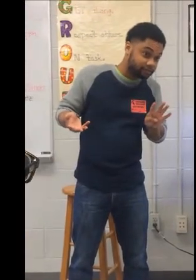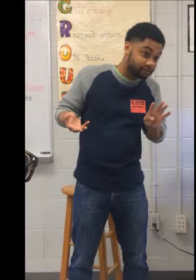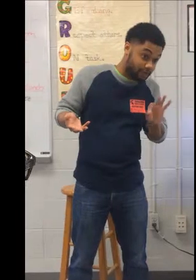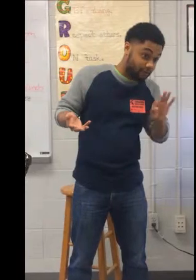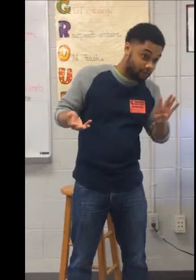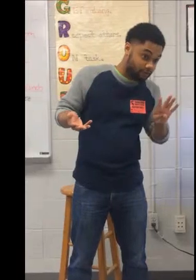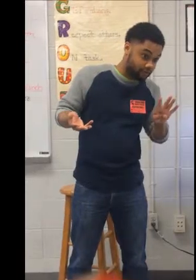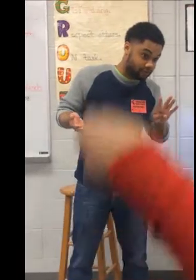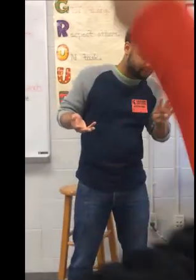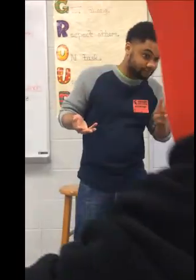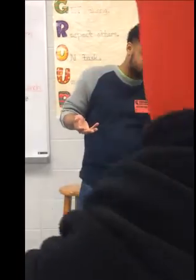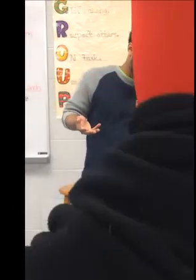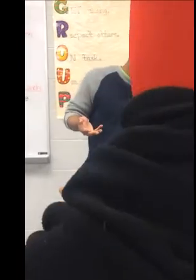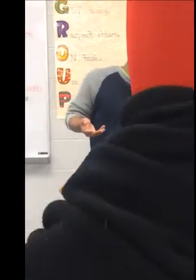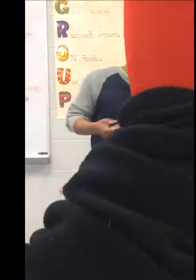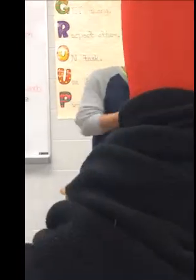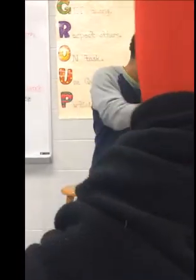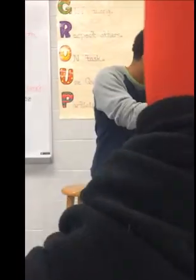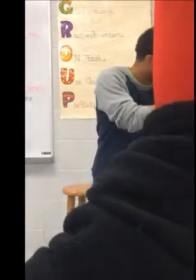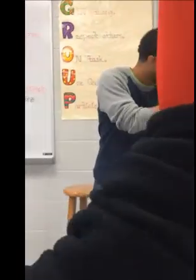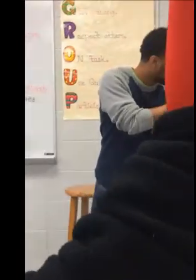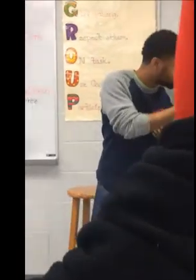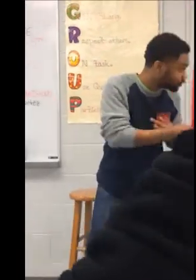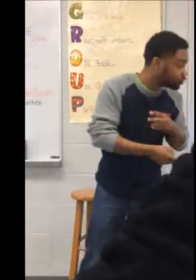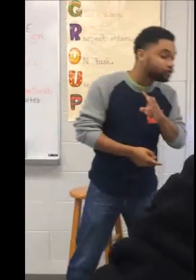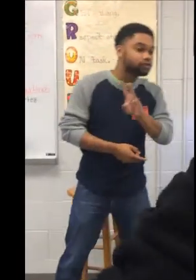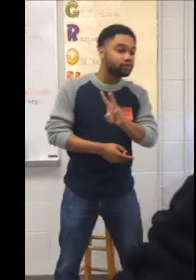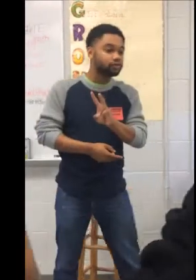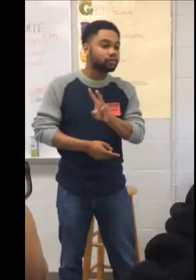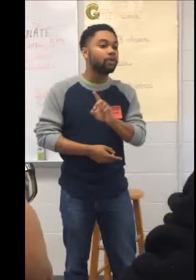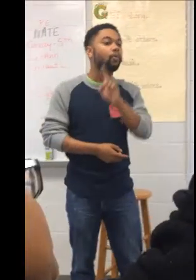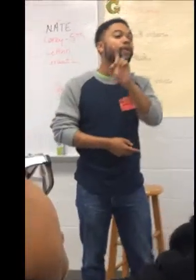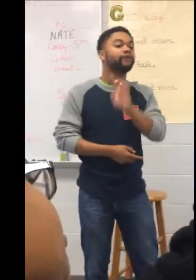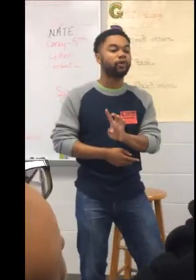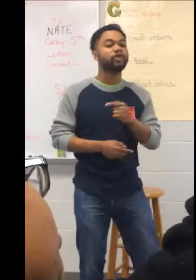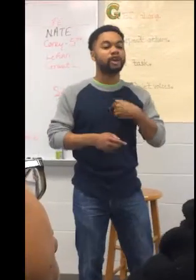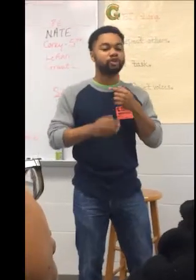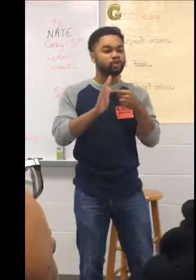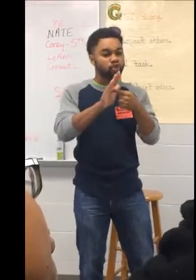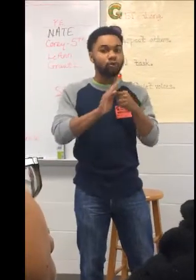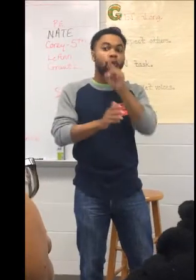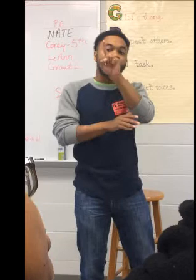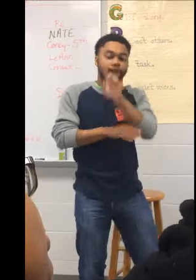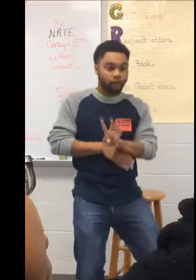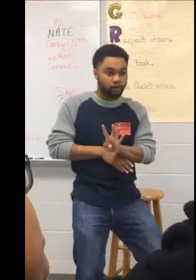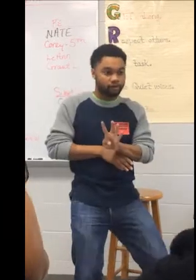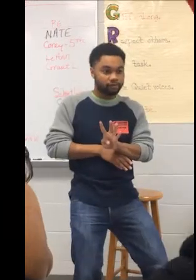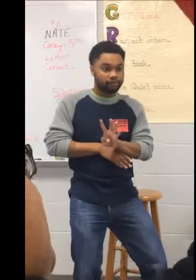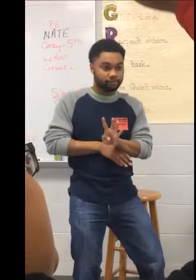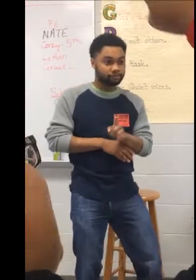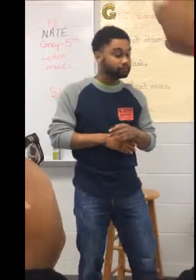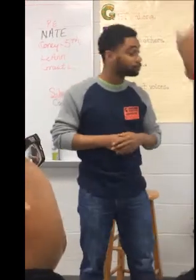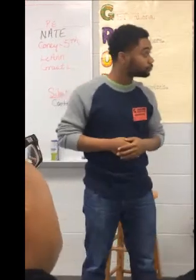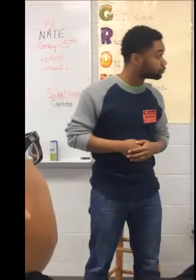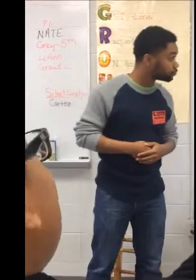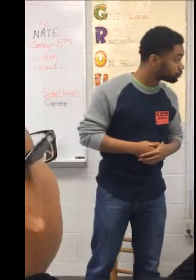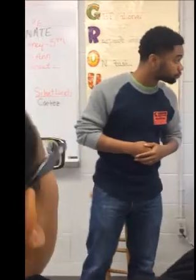If you did it on a calculator and you converted it to decimals, it's 29.25 inches cubed. Yes. I thought it was 4